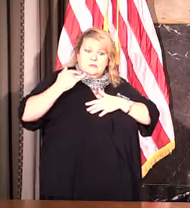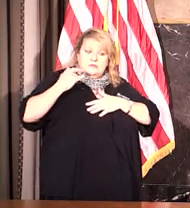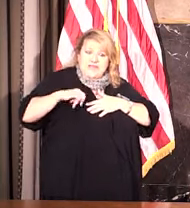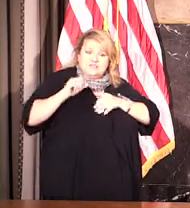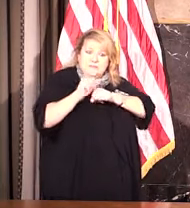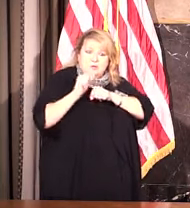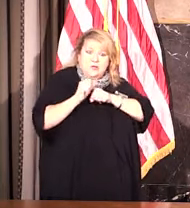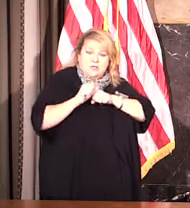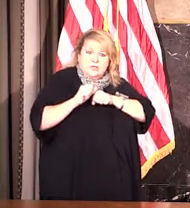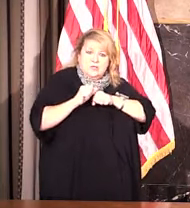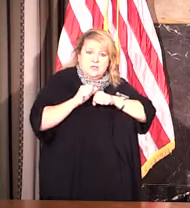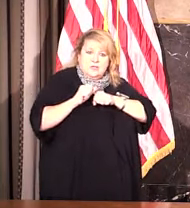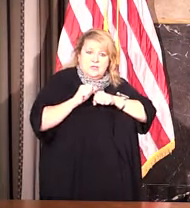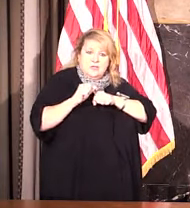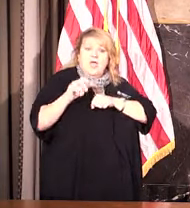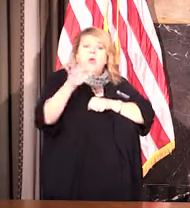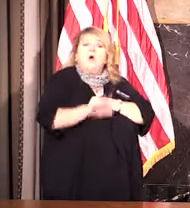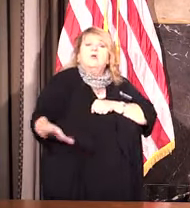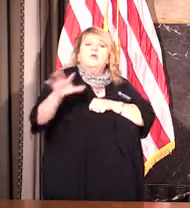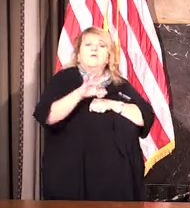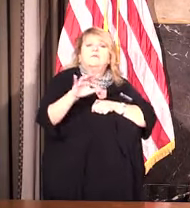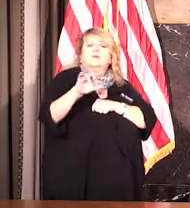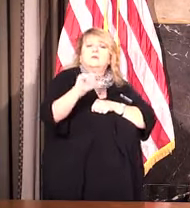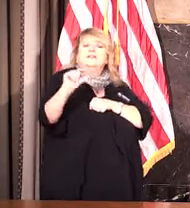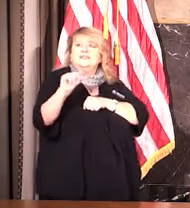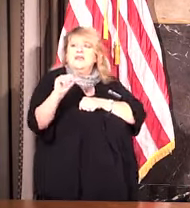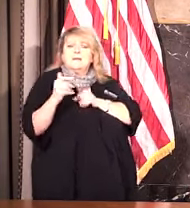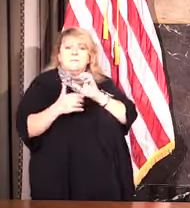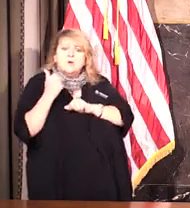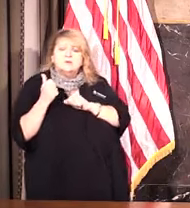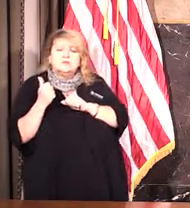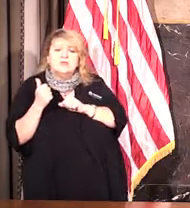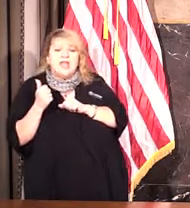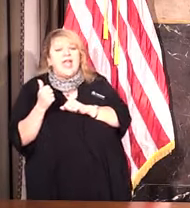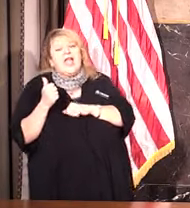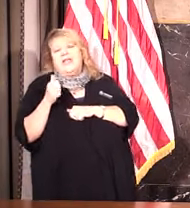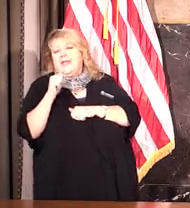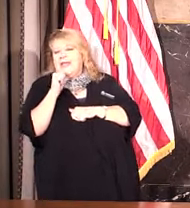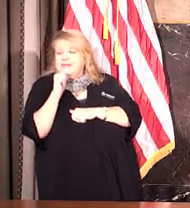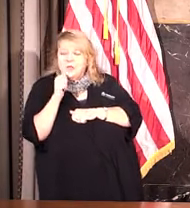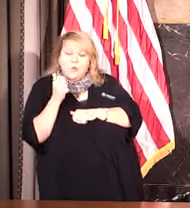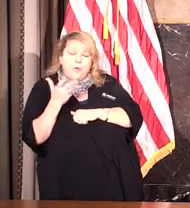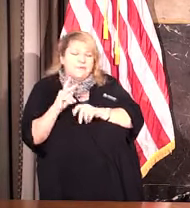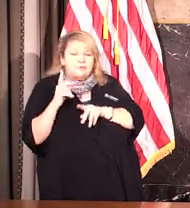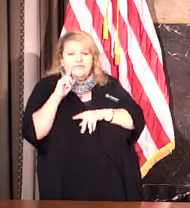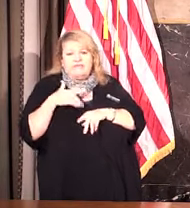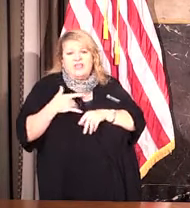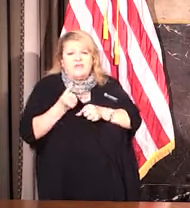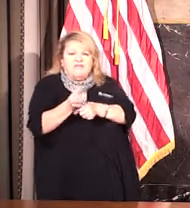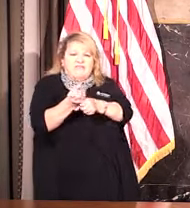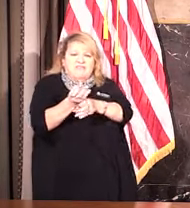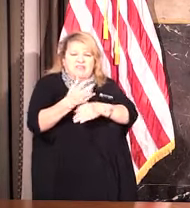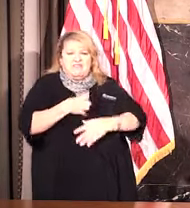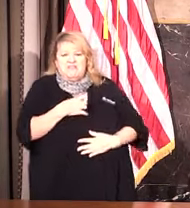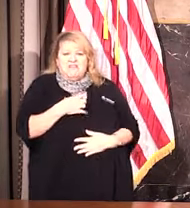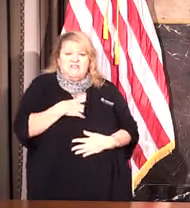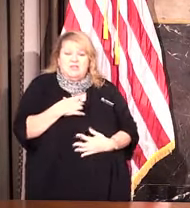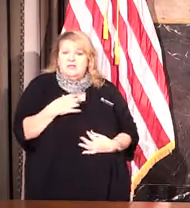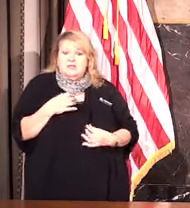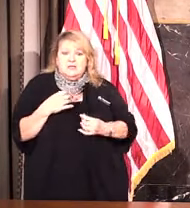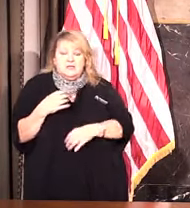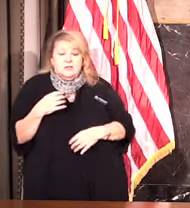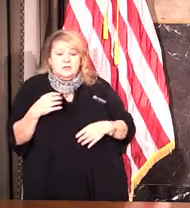and I'm not fussing at everybody. I don't like to be thought of as fussing, period. But the mitigation efforts being put forth by the